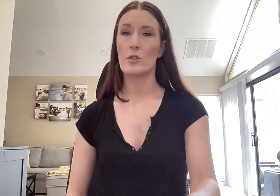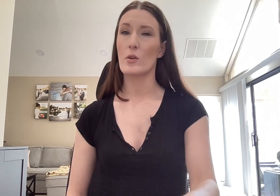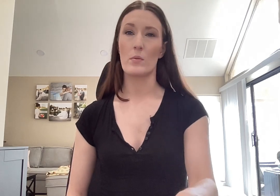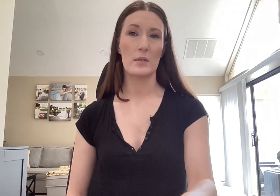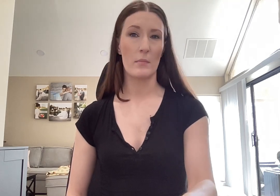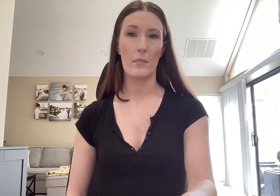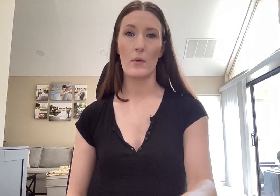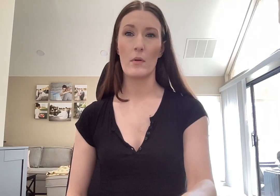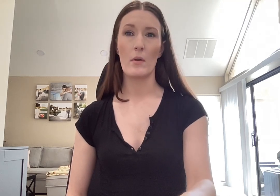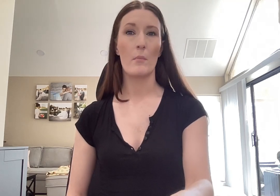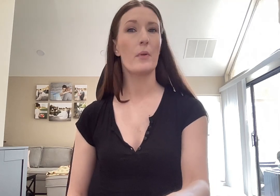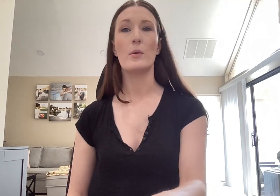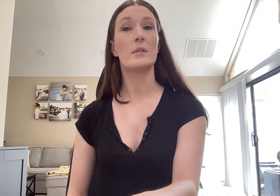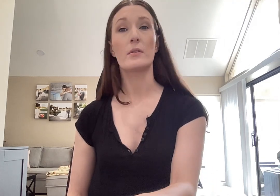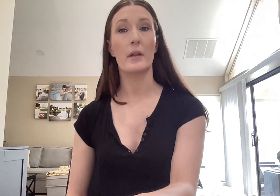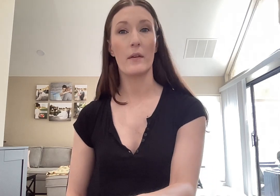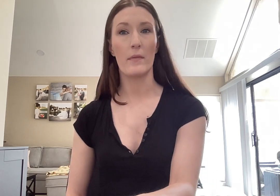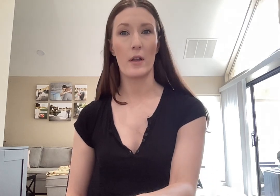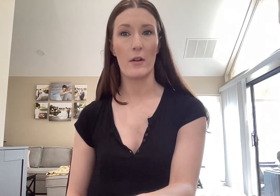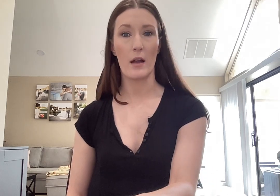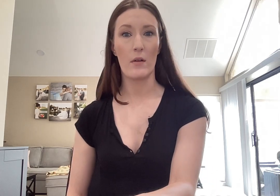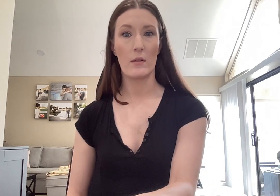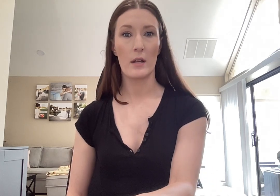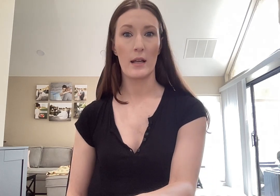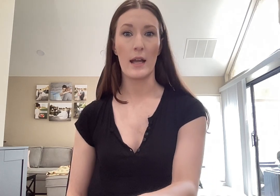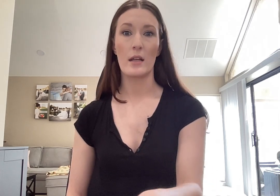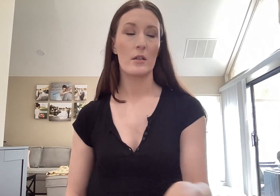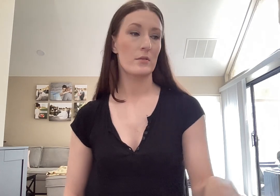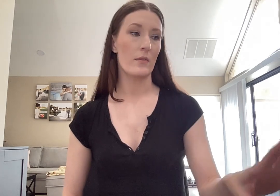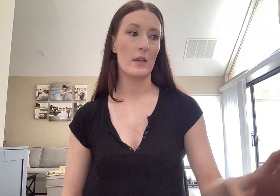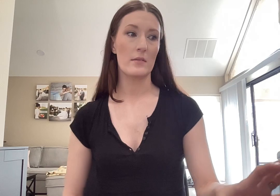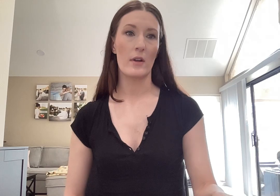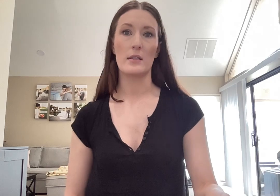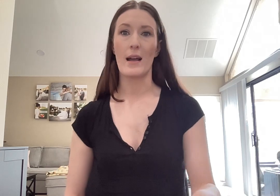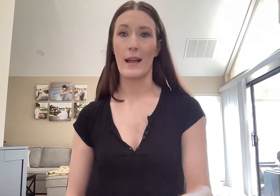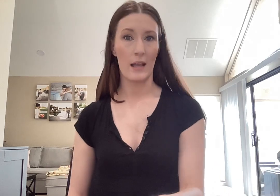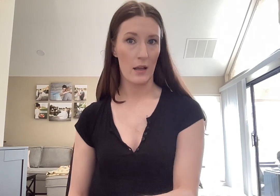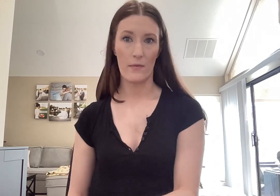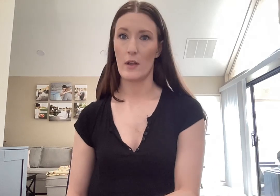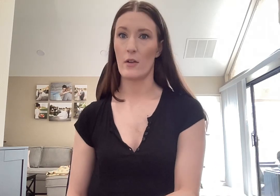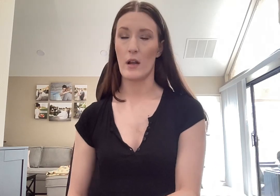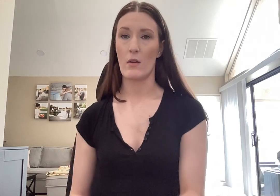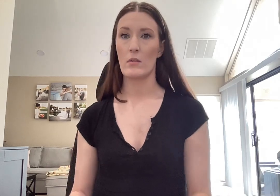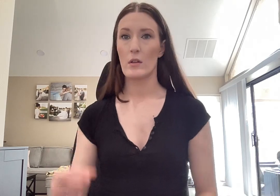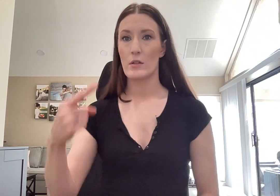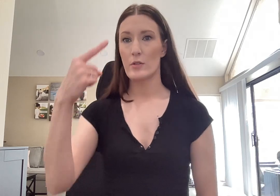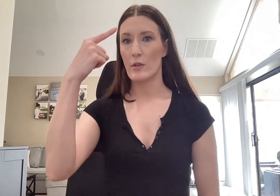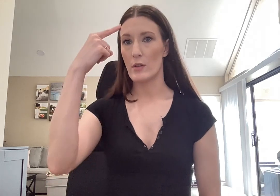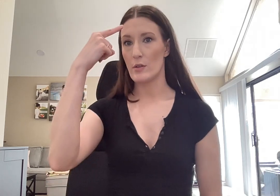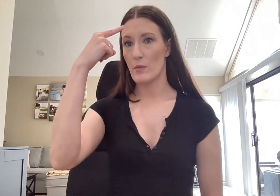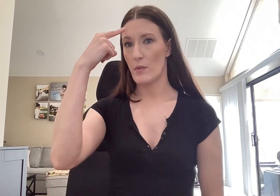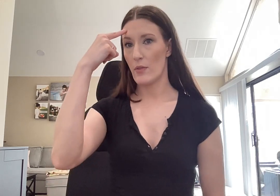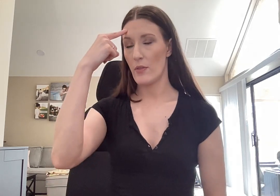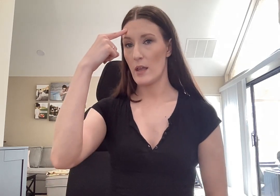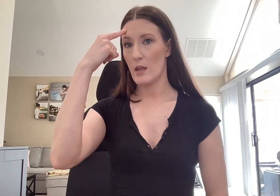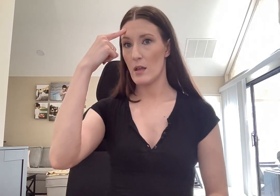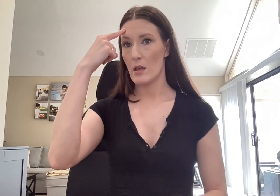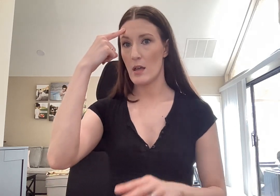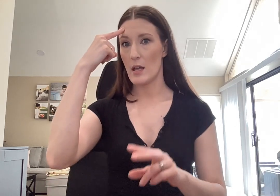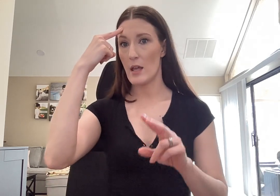so simple, but you still can't figure it out, okay? So this phrase, I can't figure it out. So you're going to do think, and